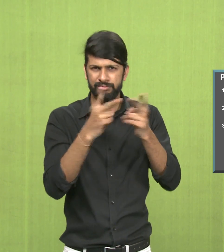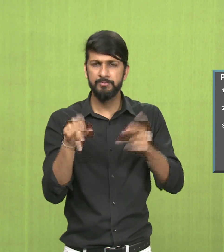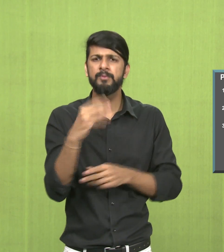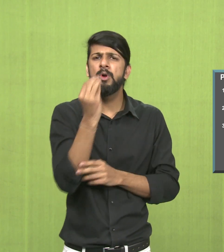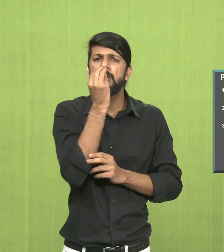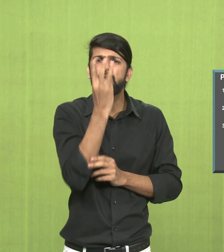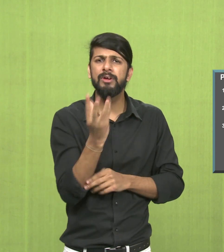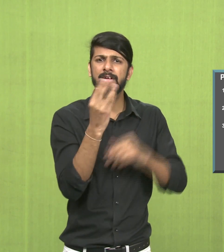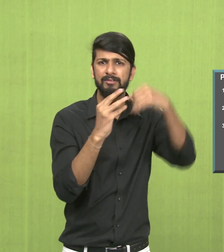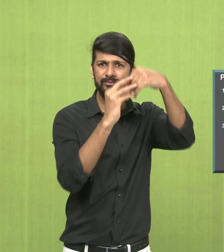onion,